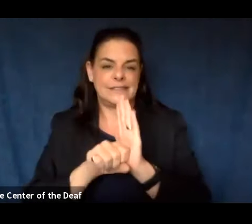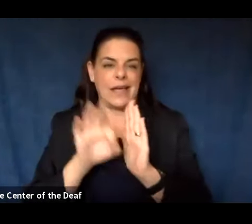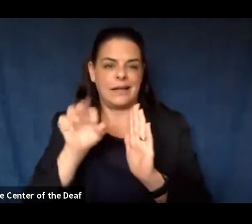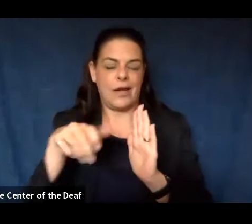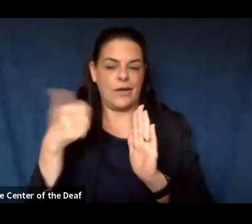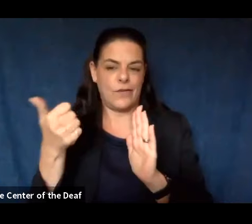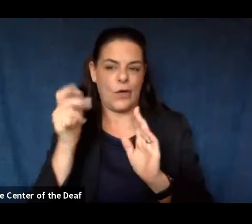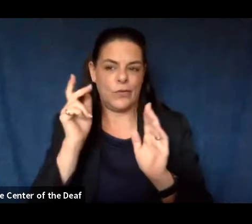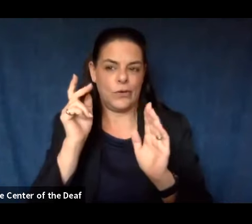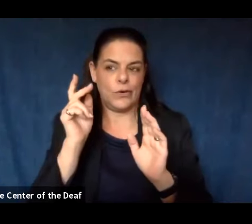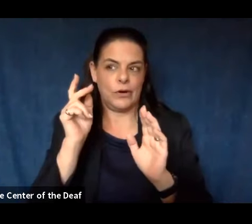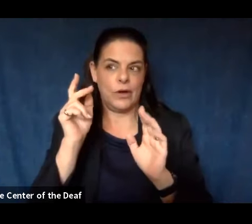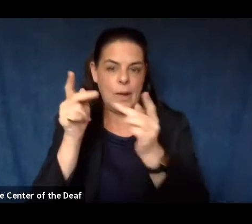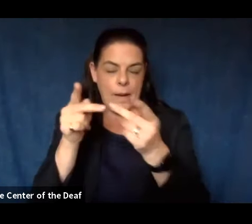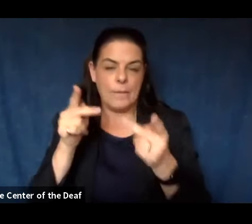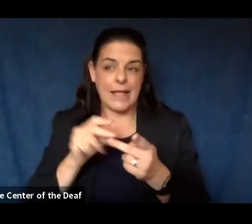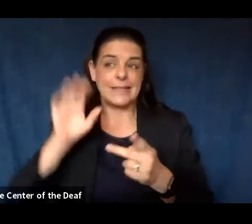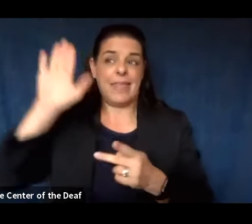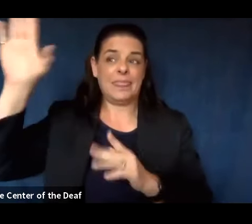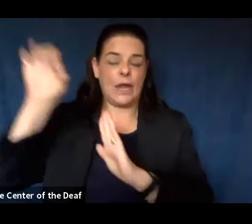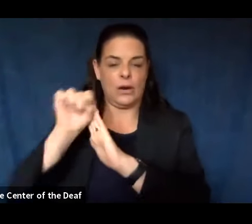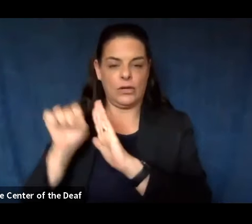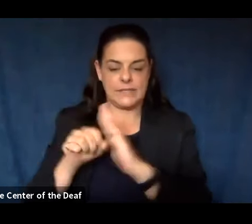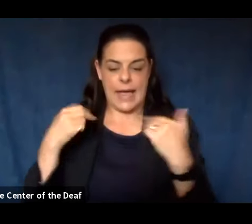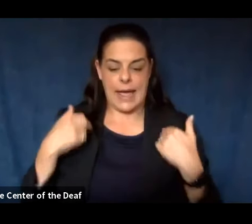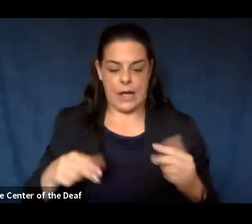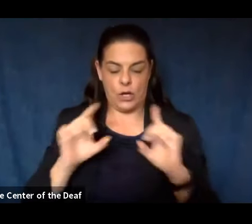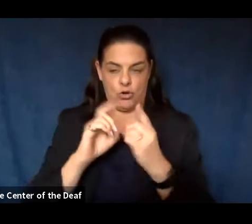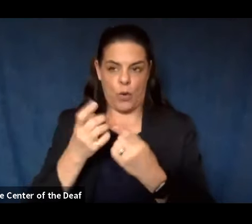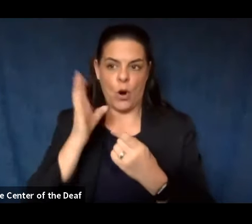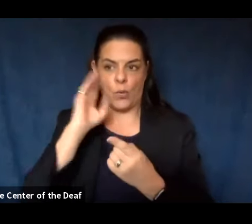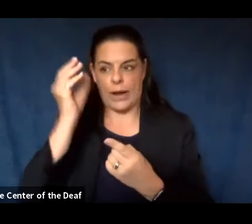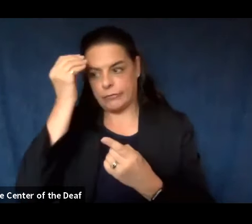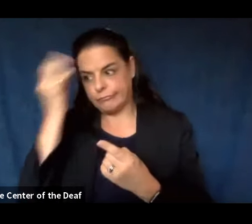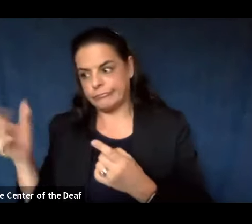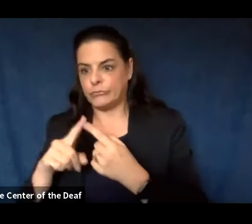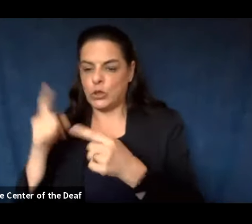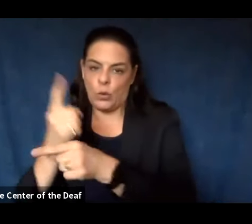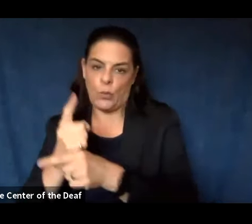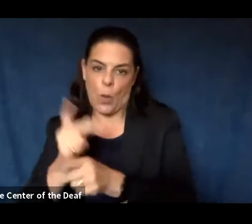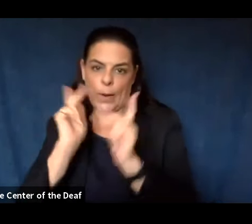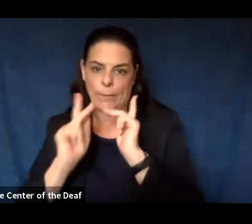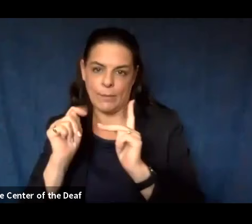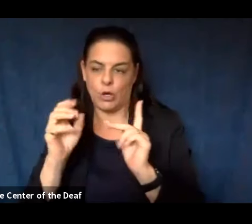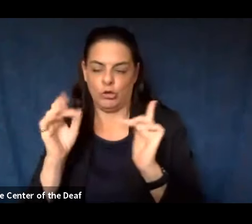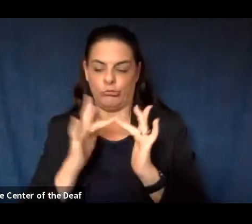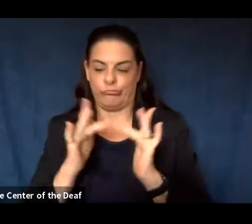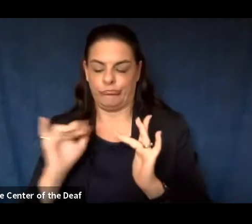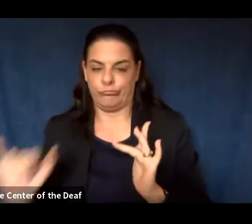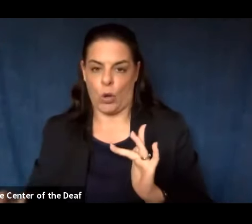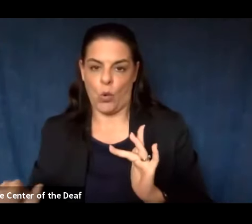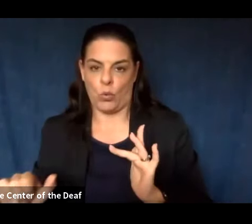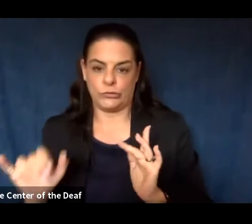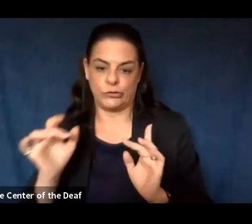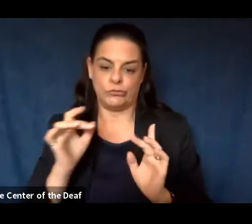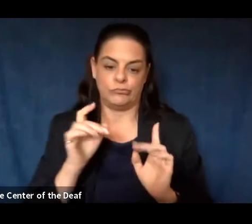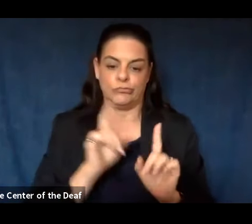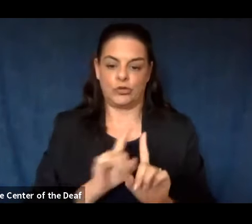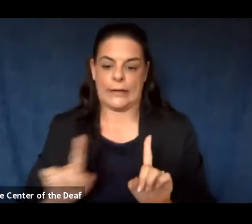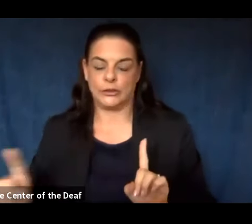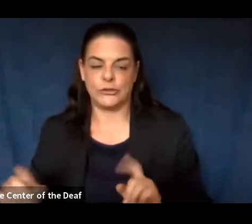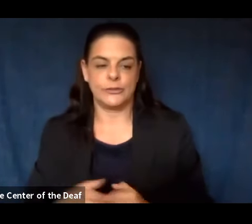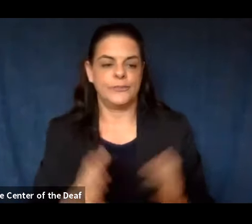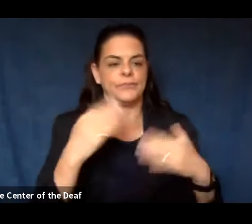then their state health department will get it to the appropriate people to get those people traced. From Megan with WBLT, a